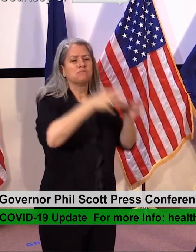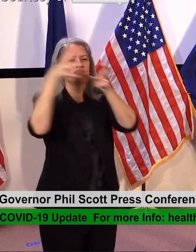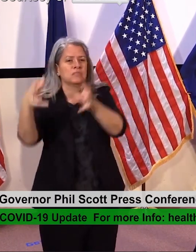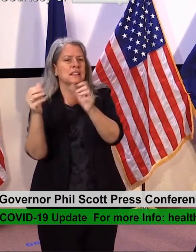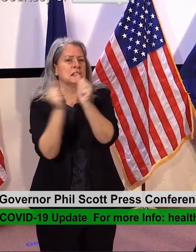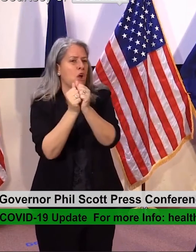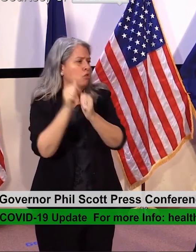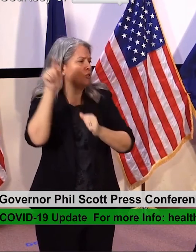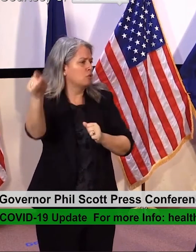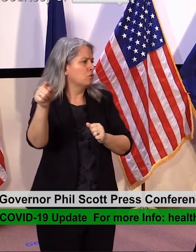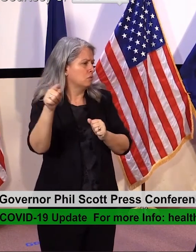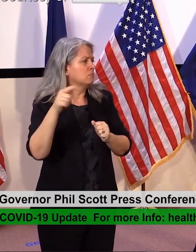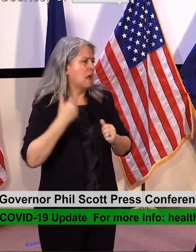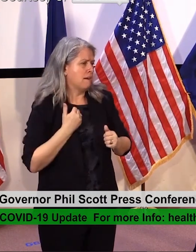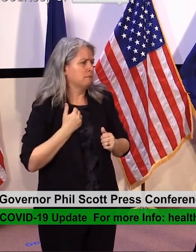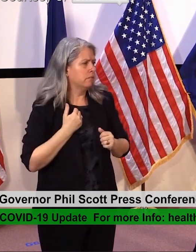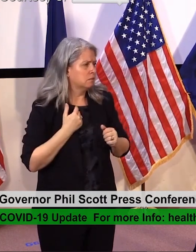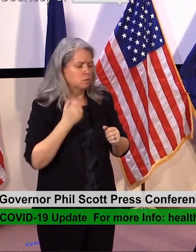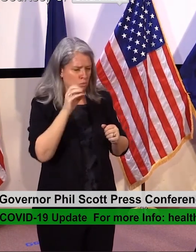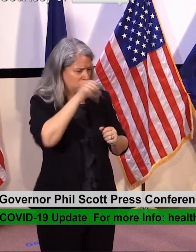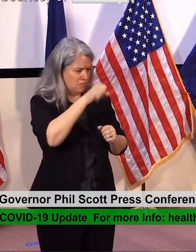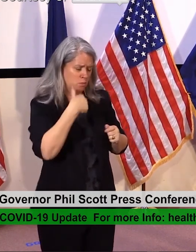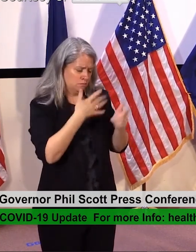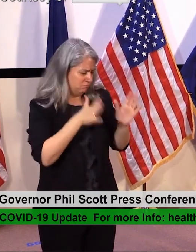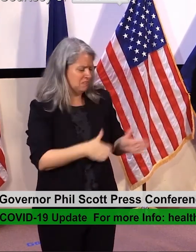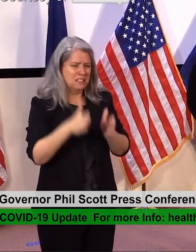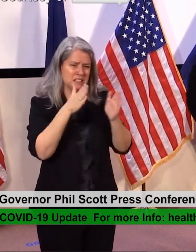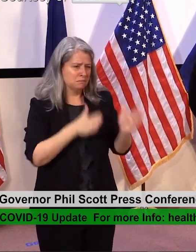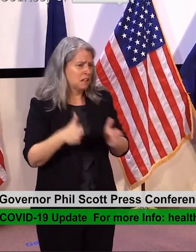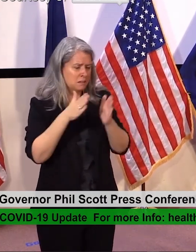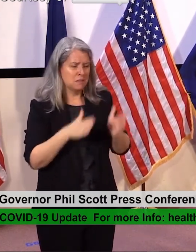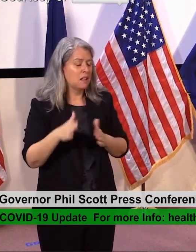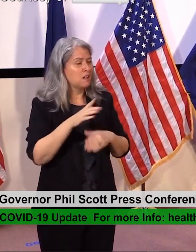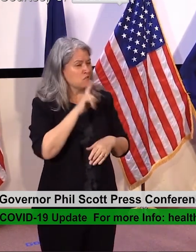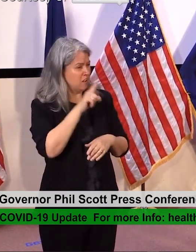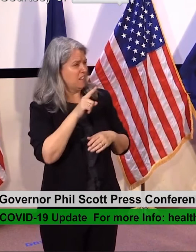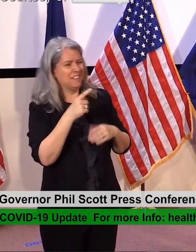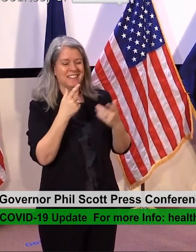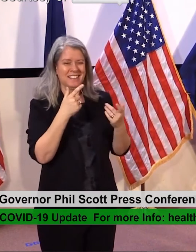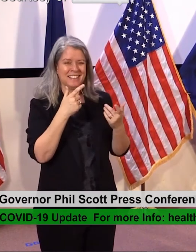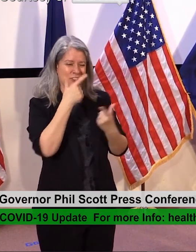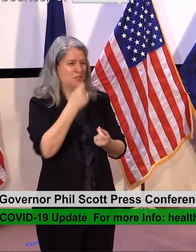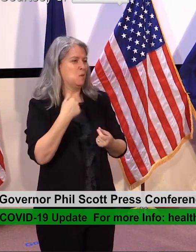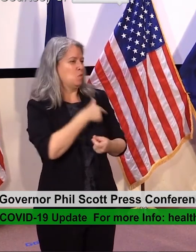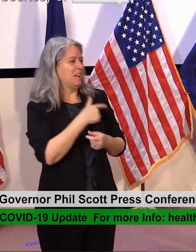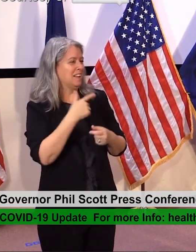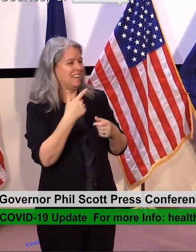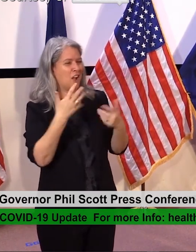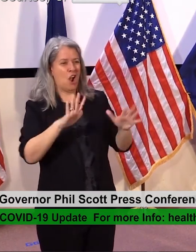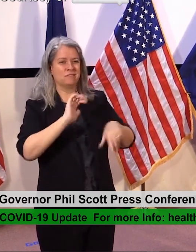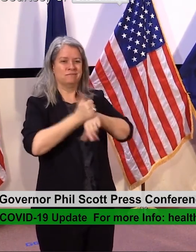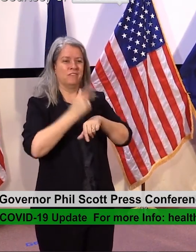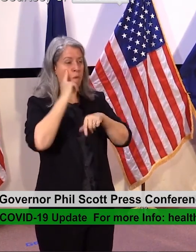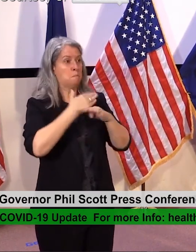as well. So there has been quite a bit of planning that is going on, more on the preventive side, to make sure that we